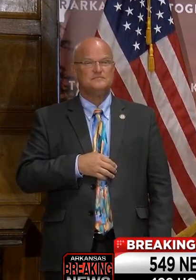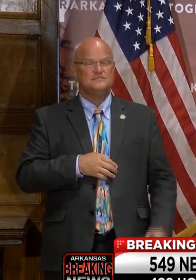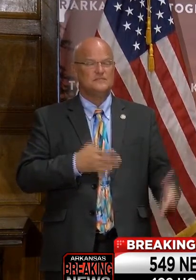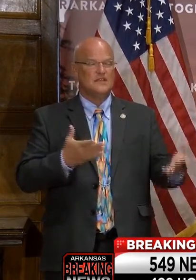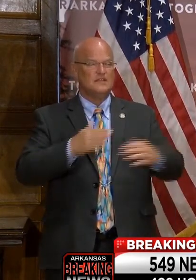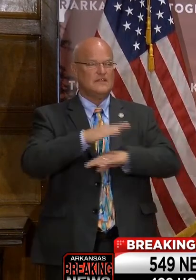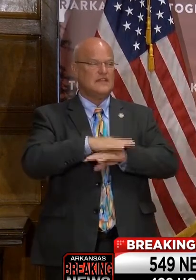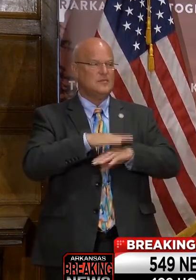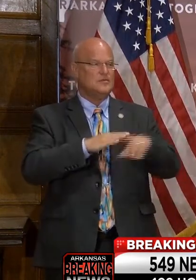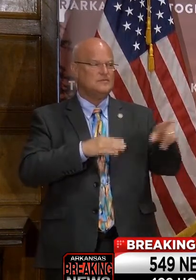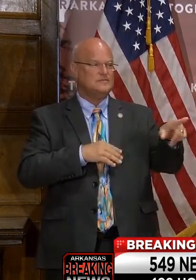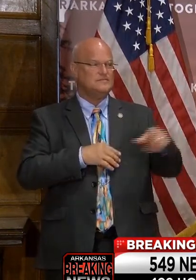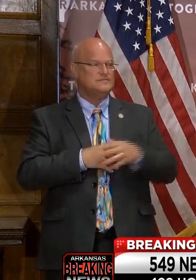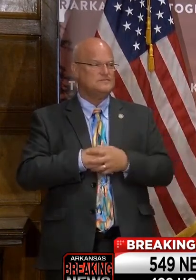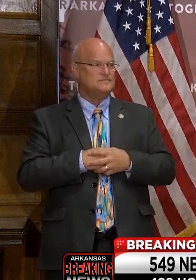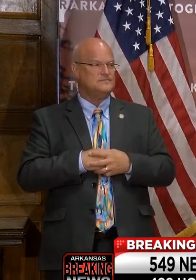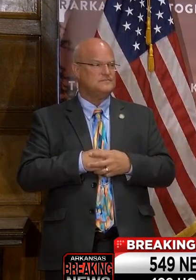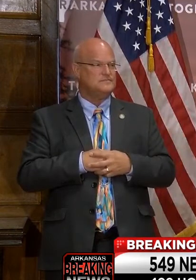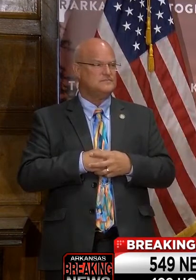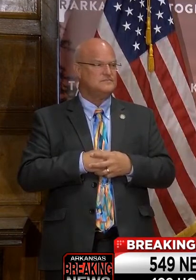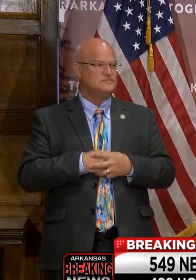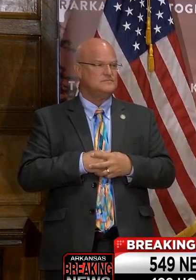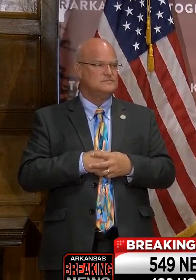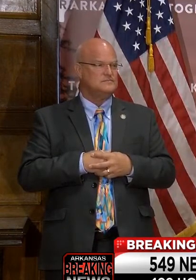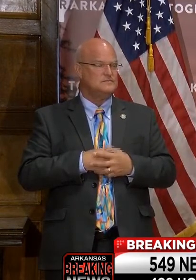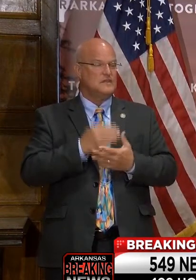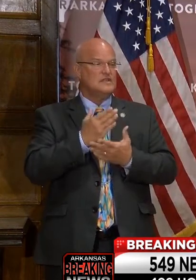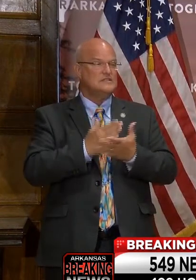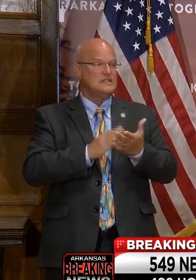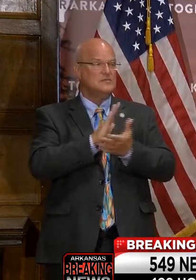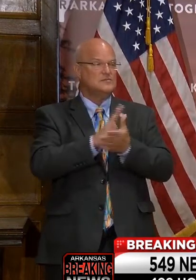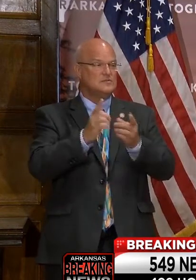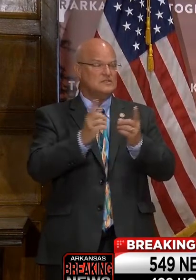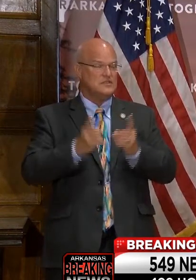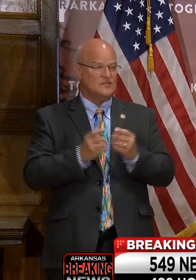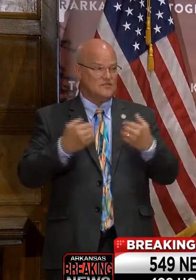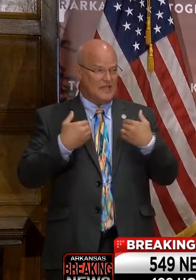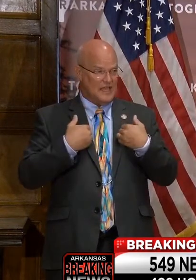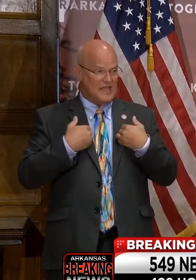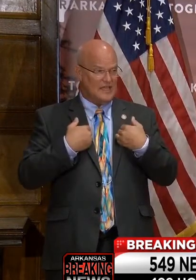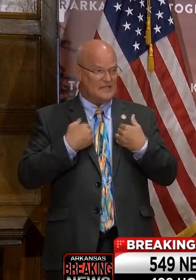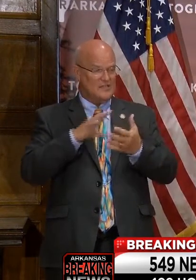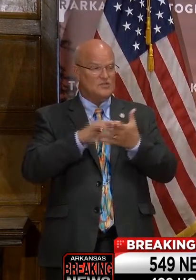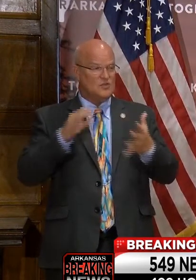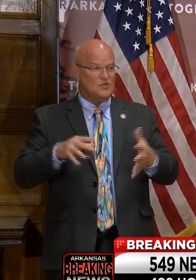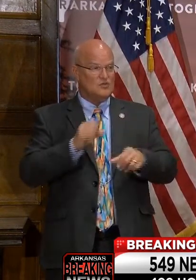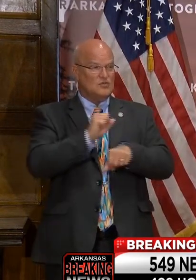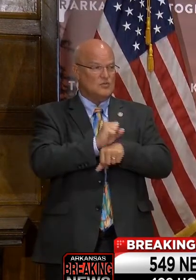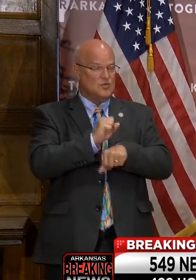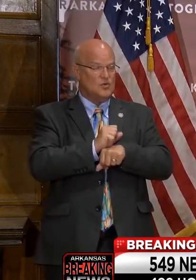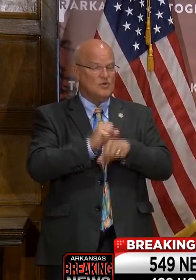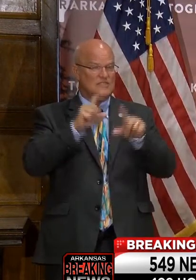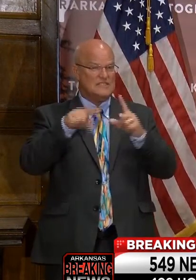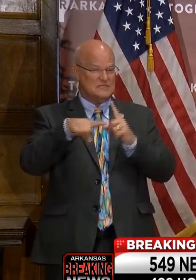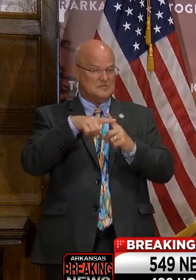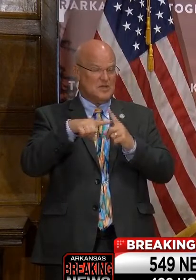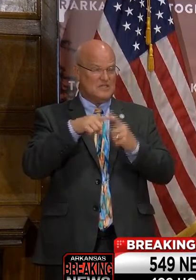Right here at the table. Since there's some school districts have had students or employees have already tested